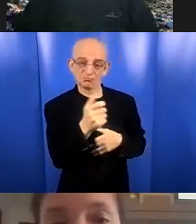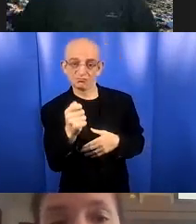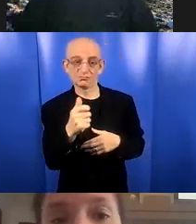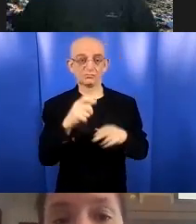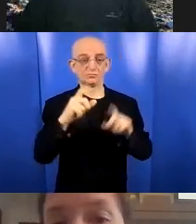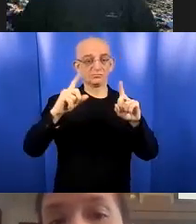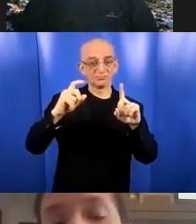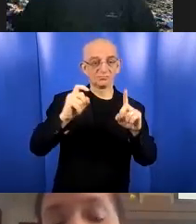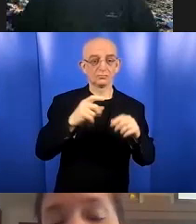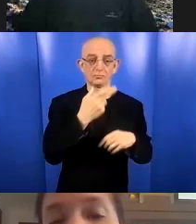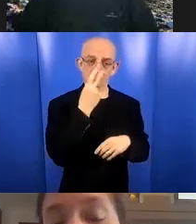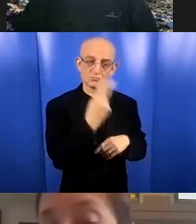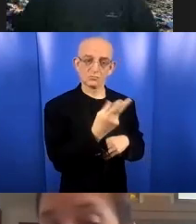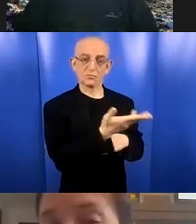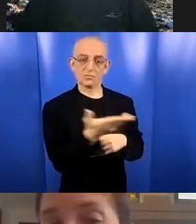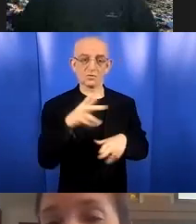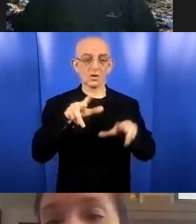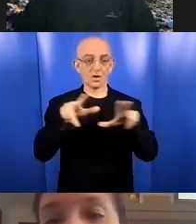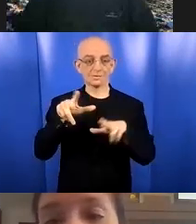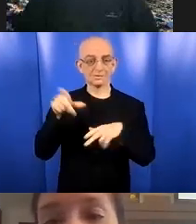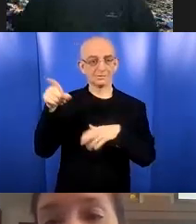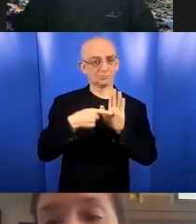for instance, in Poland in 2018,